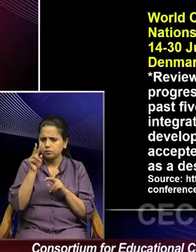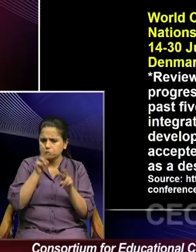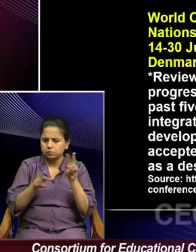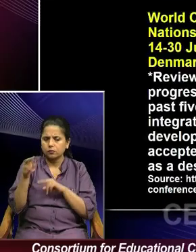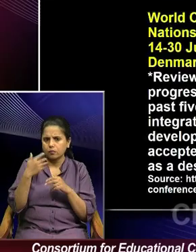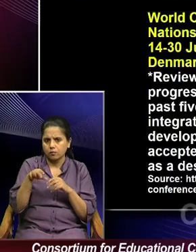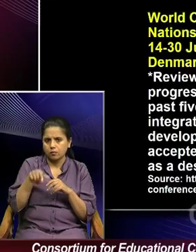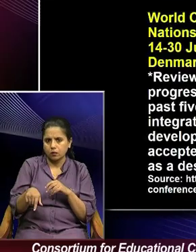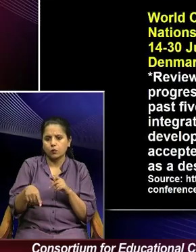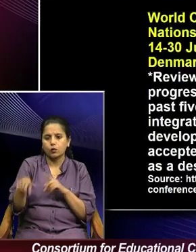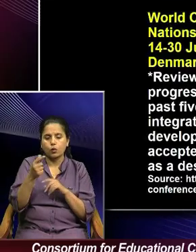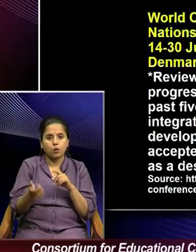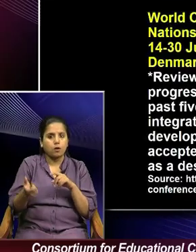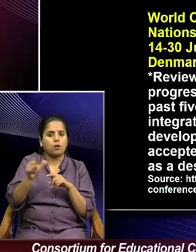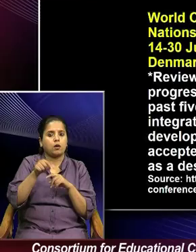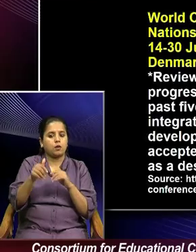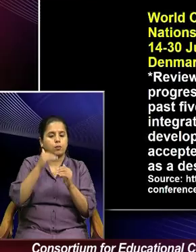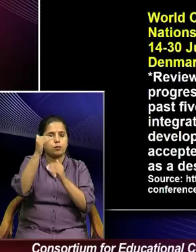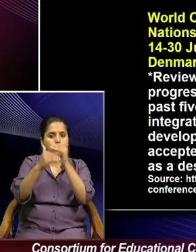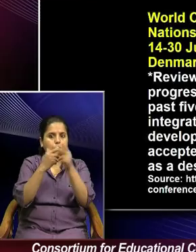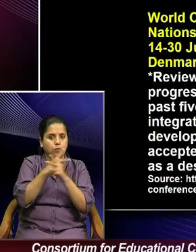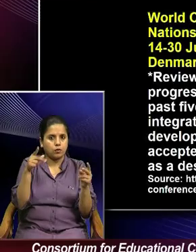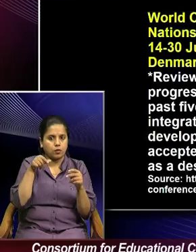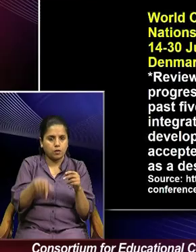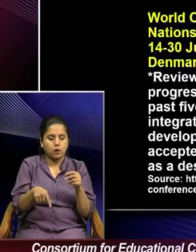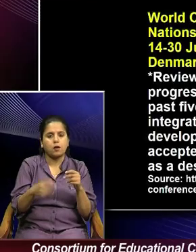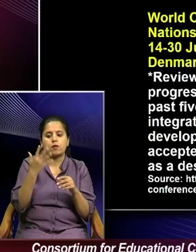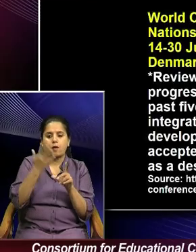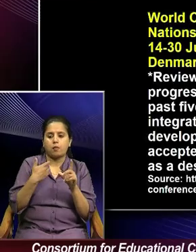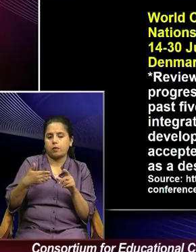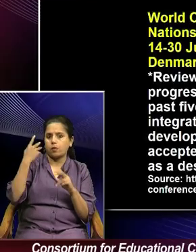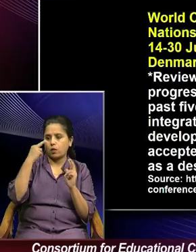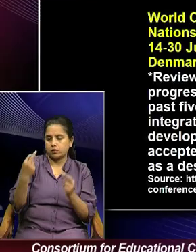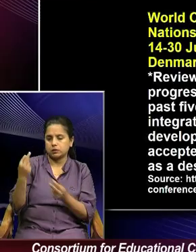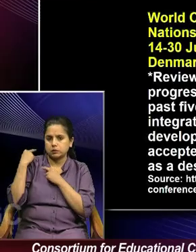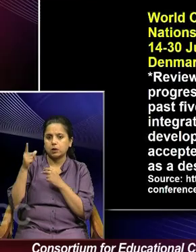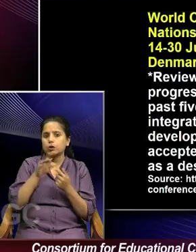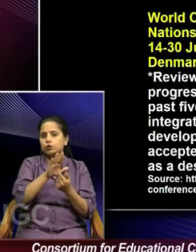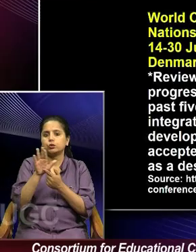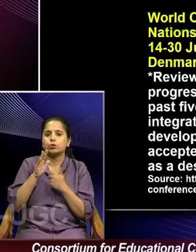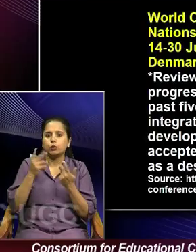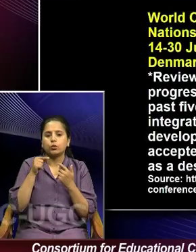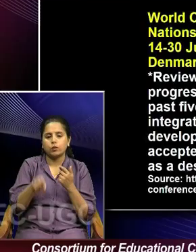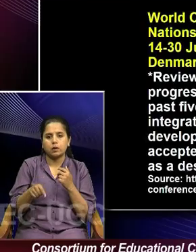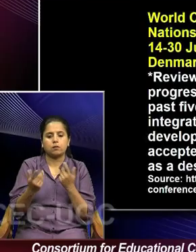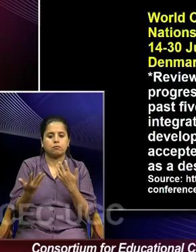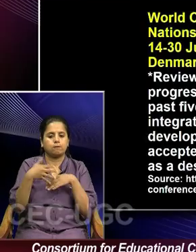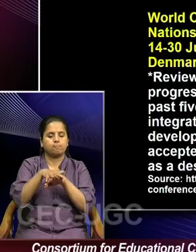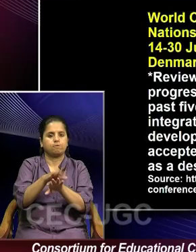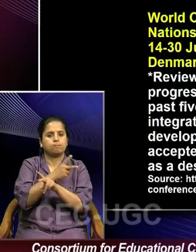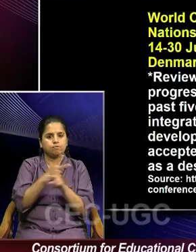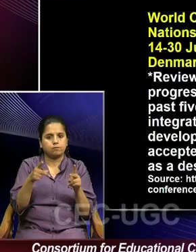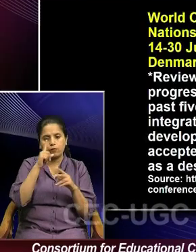and appraisal of progress achieved during the past 5 years, indicating that the integration